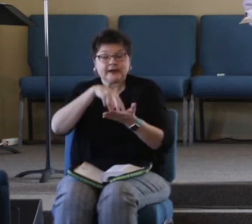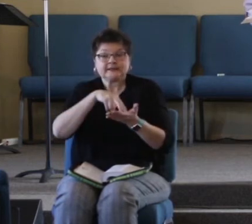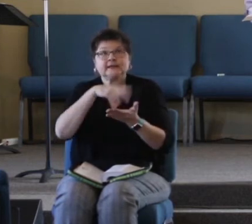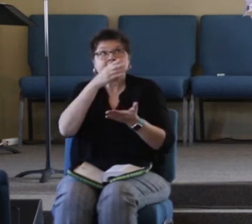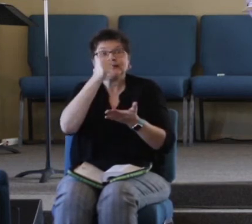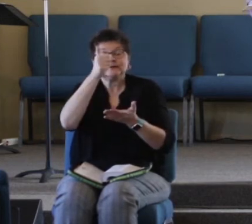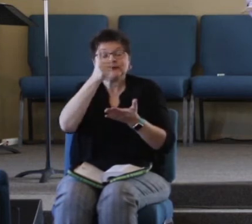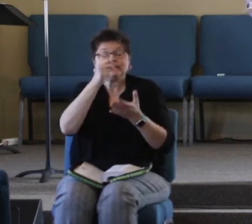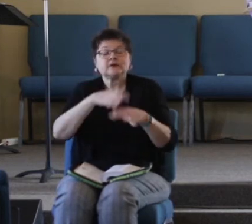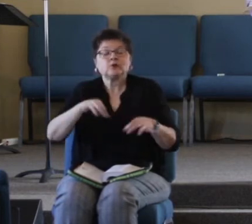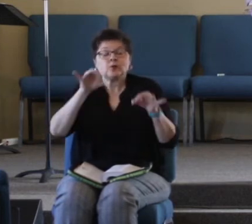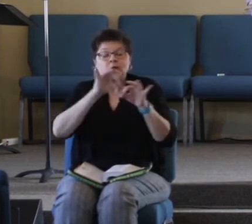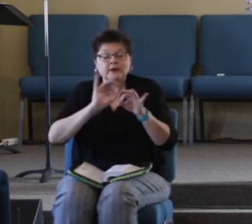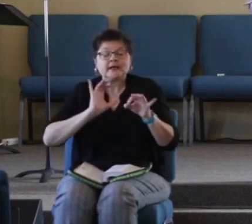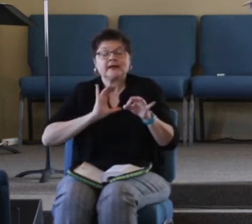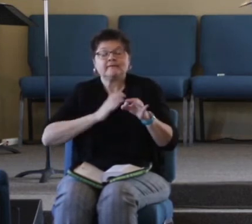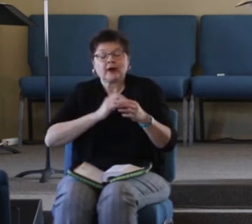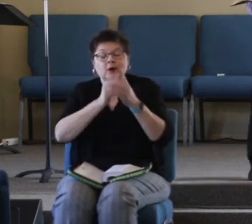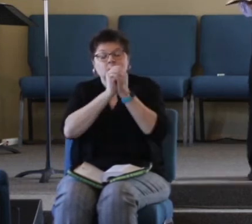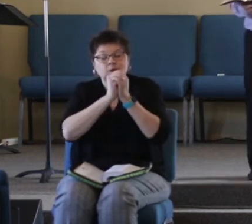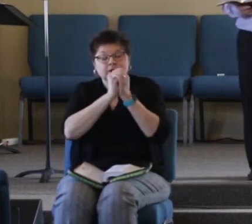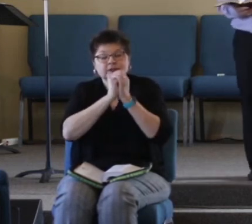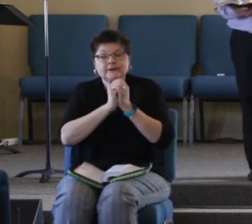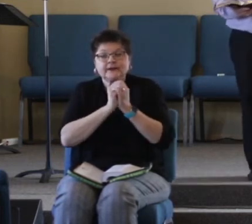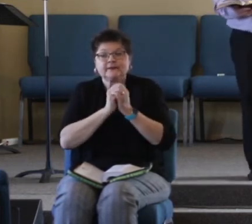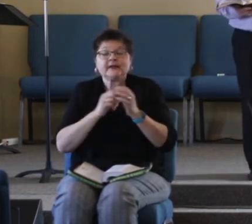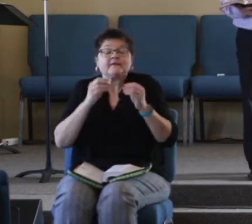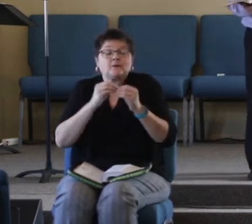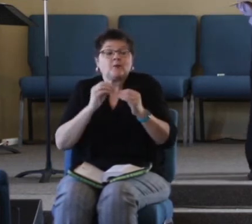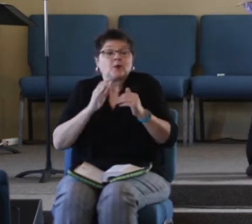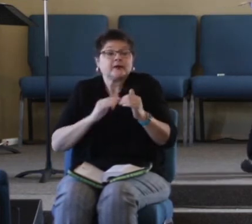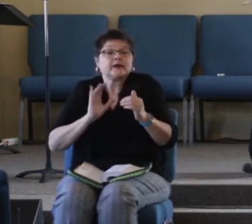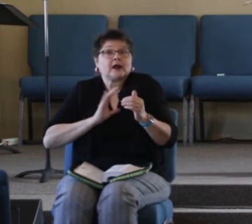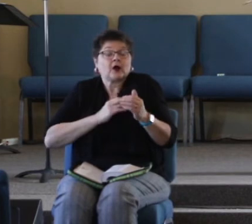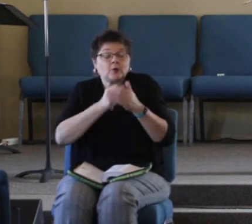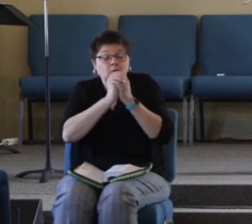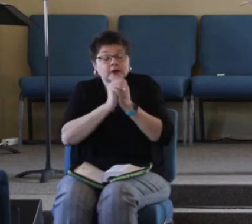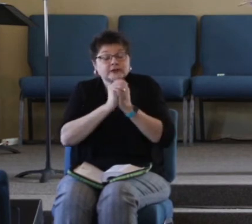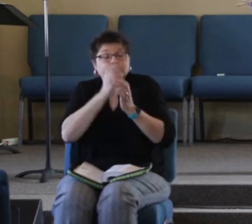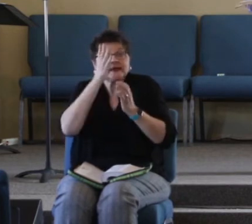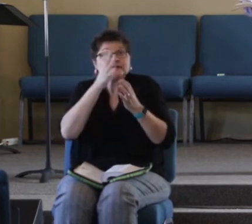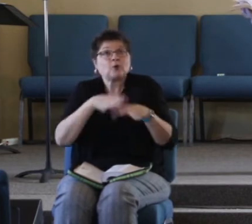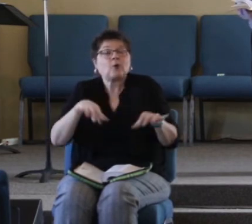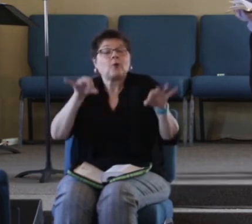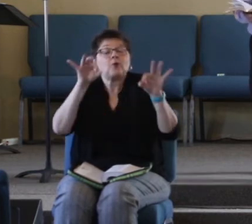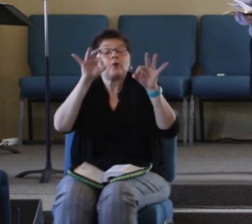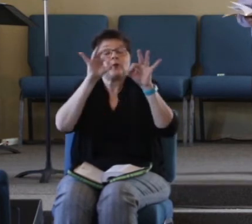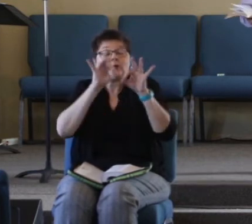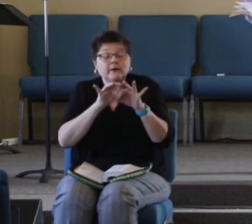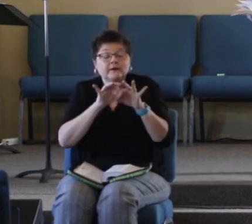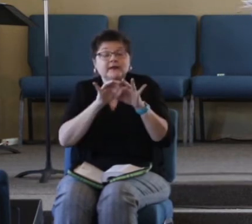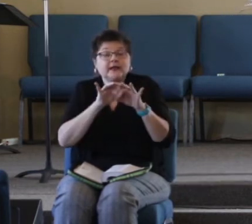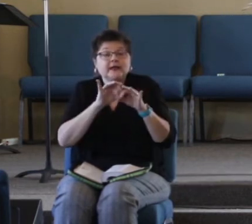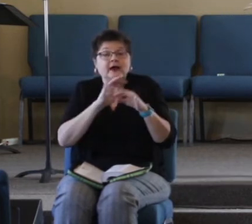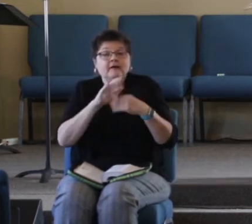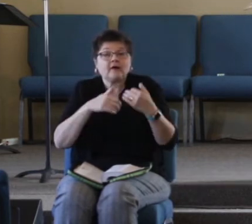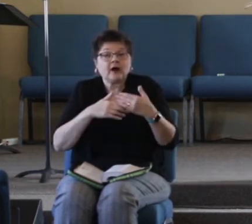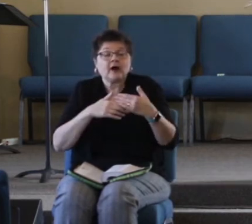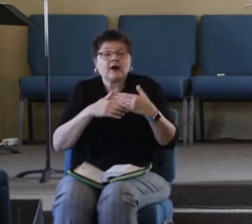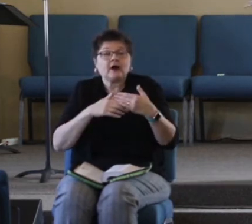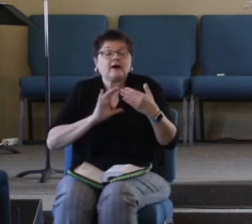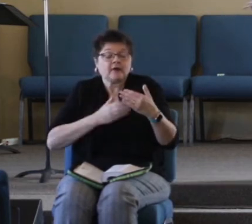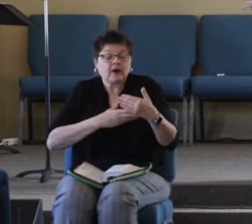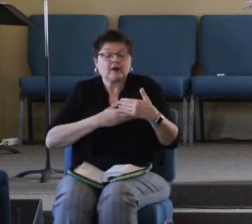worthy of our worship. But even more than worthy of our worship, he's worthy of our